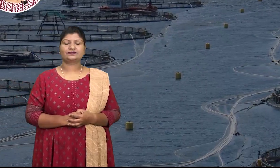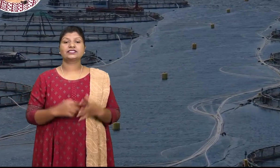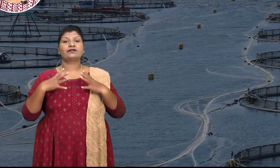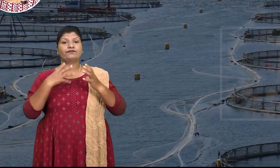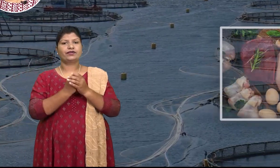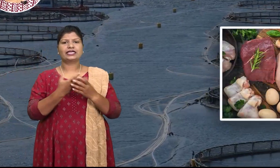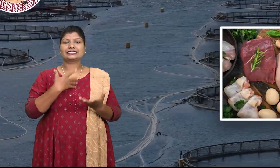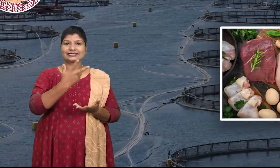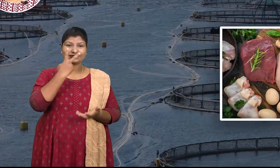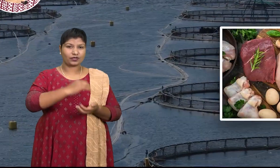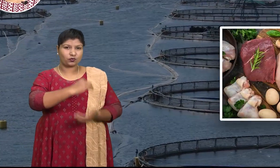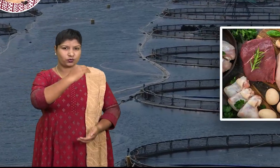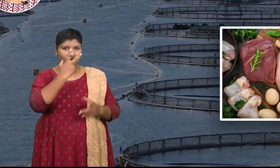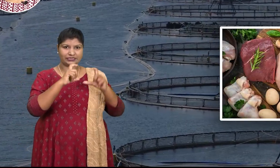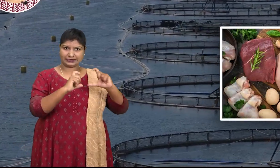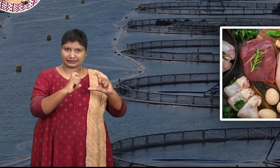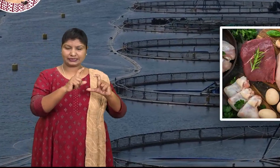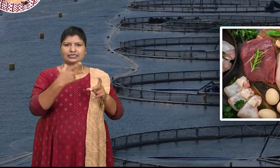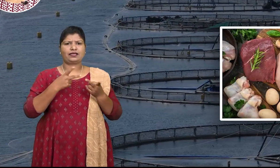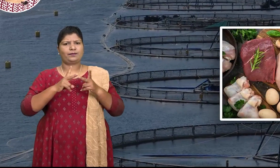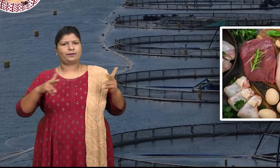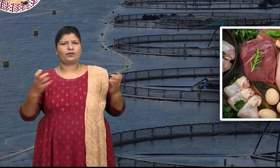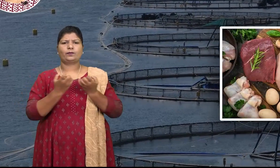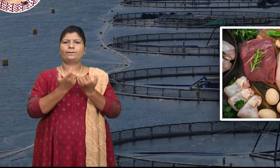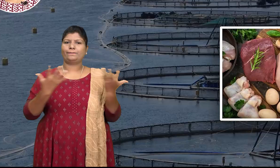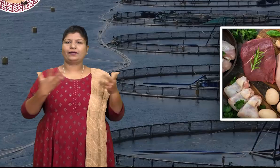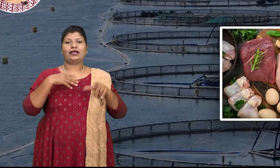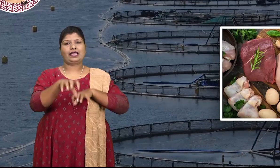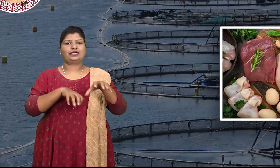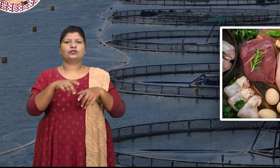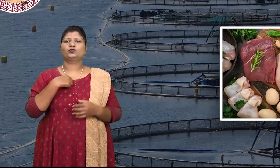We rear a number of animals for food.